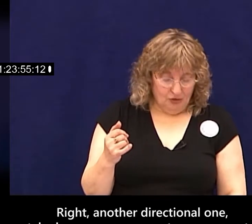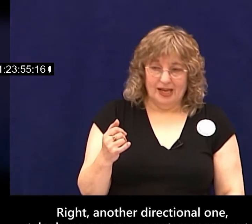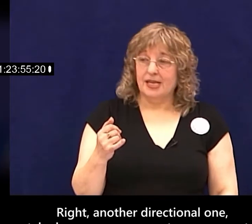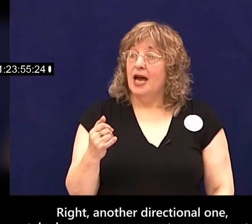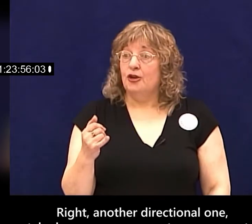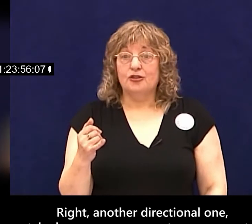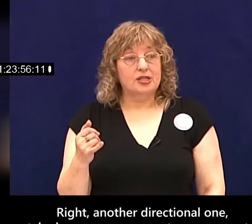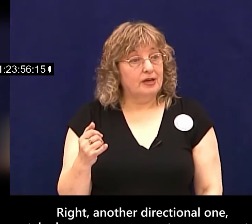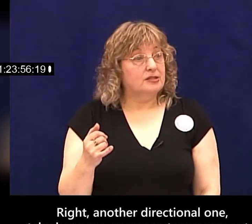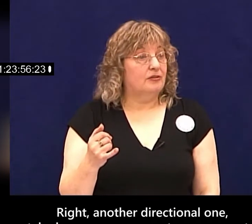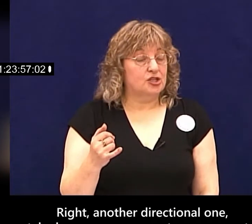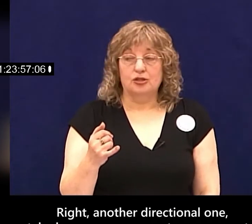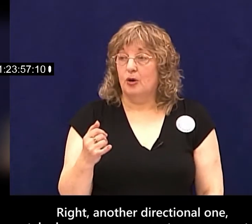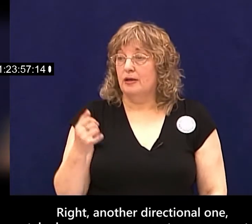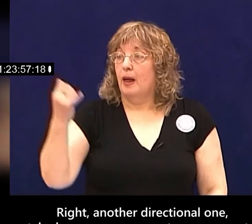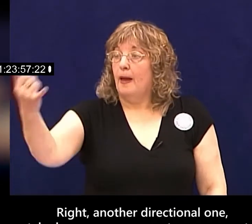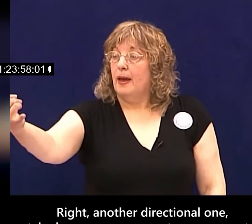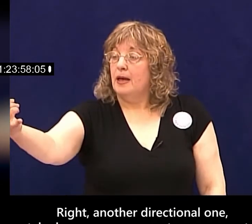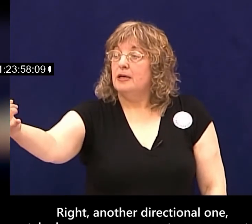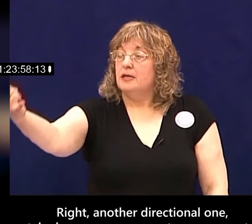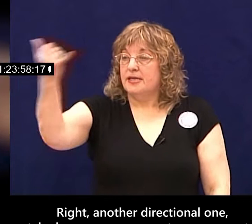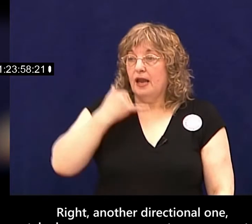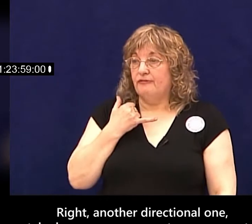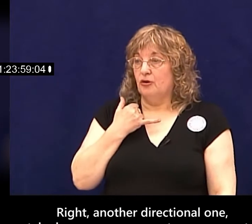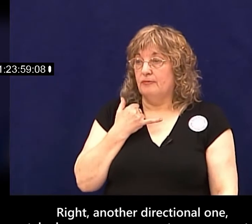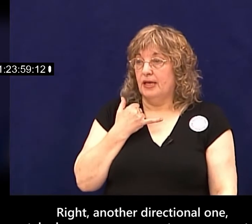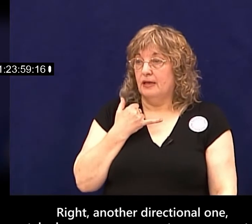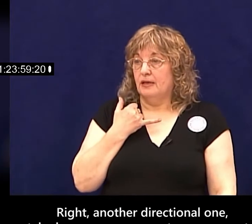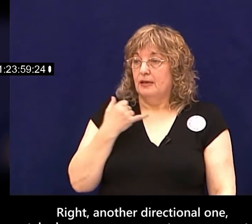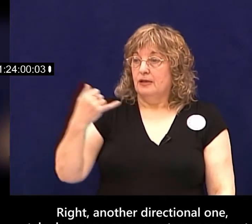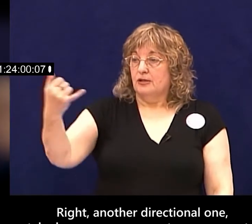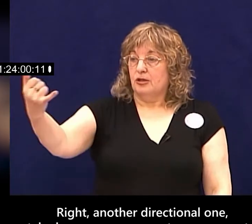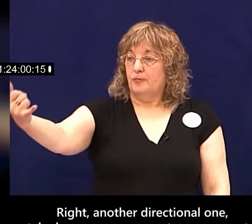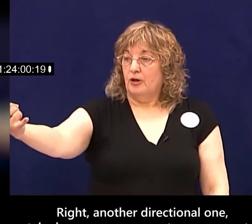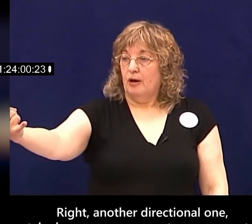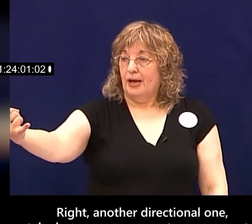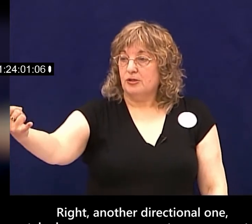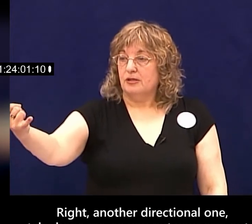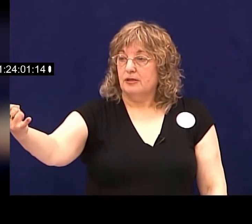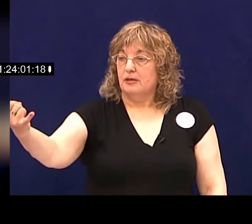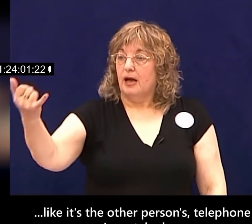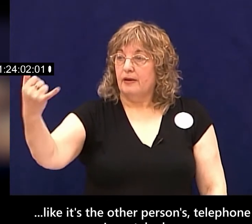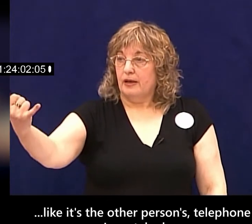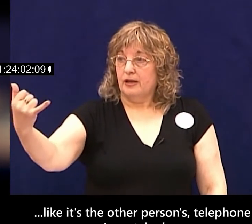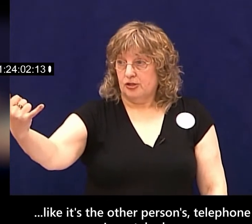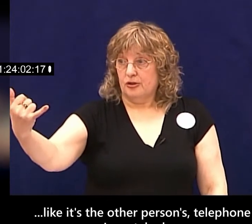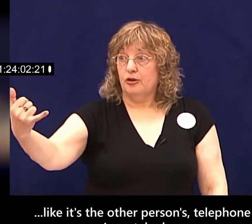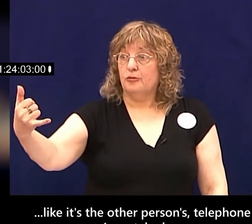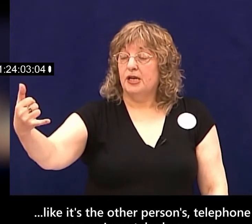Right, another directional one. Telephone me. So you put your arm out, like it's the other person,